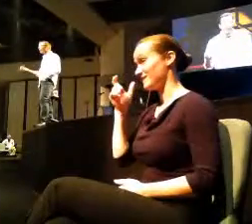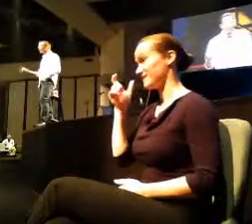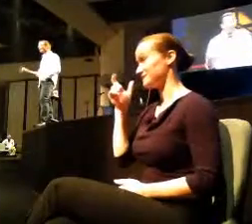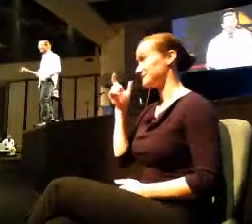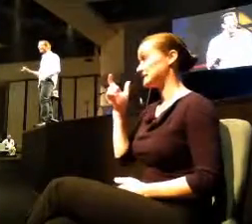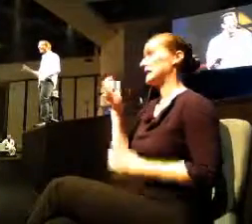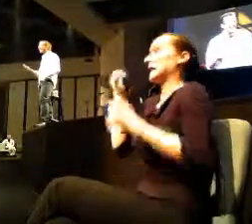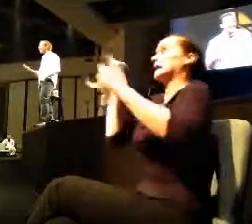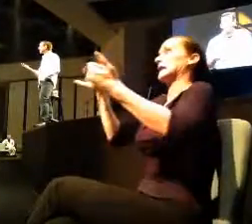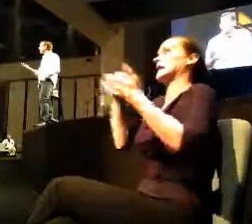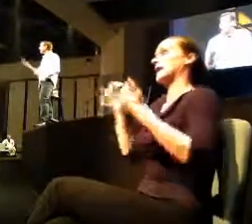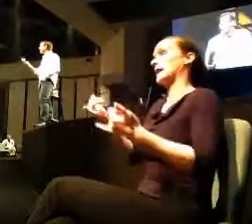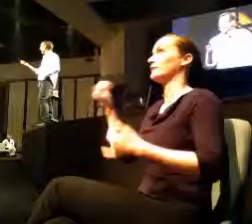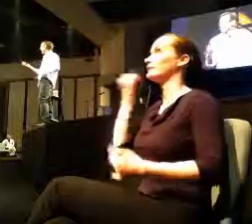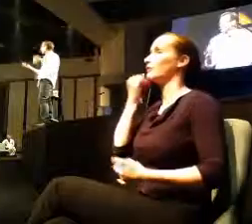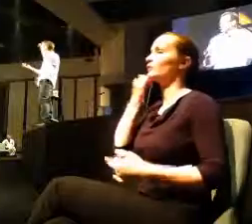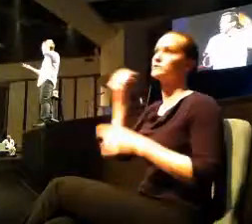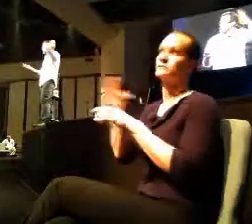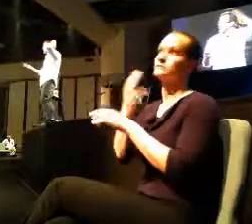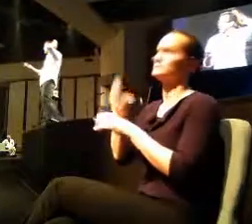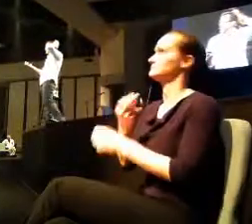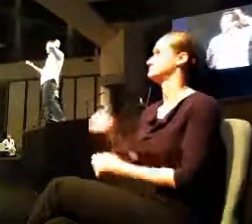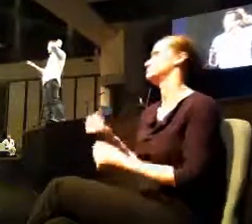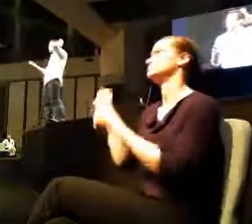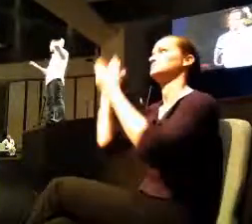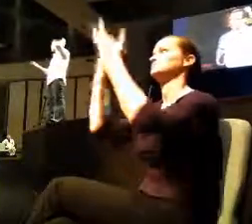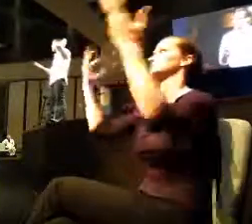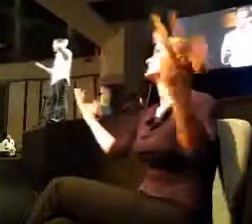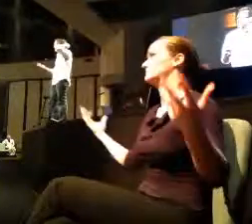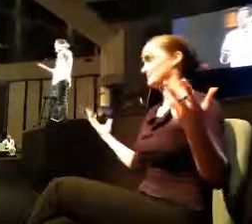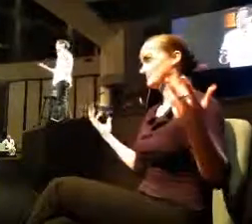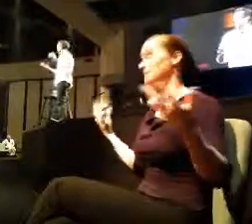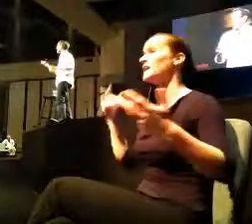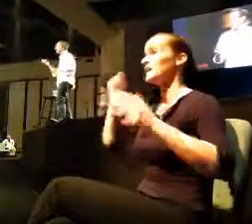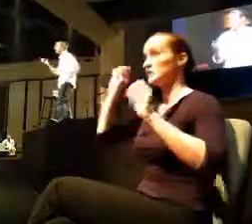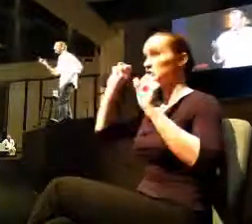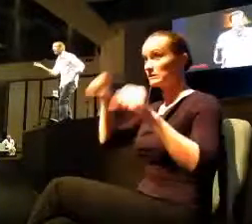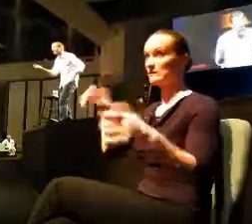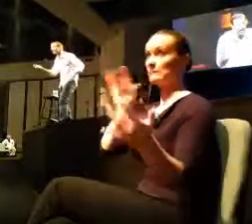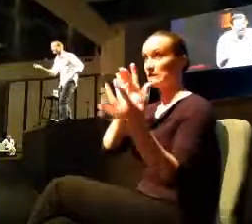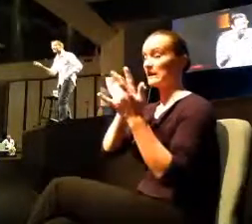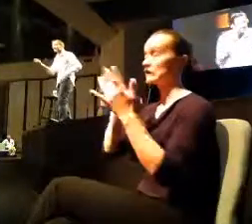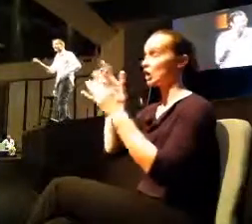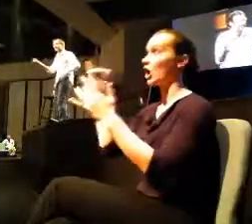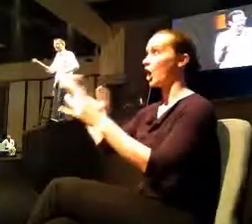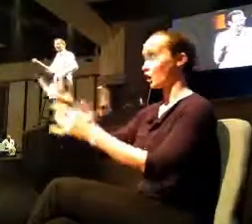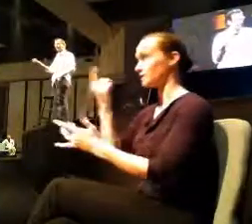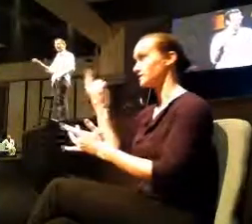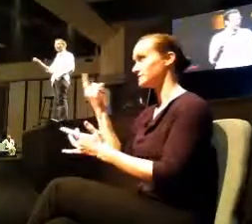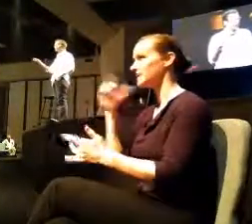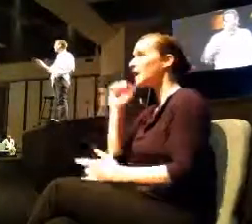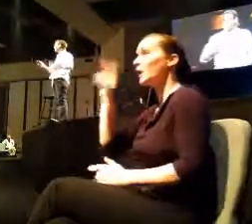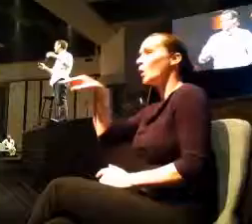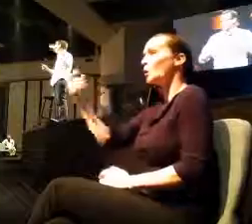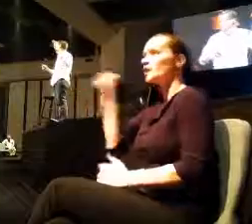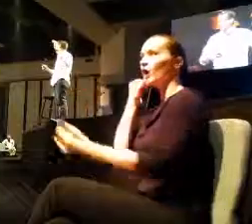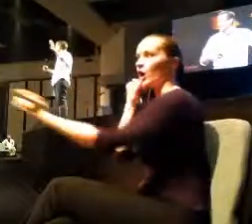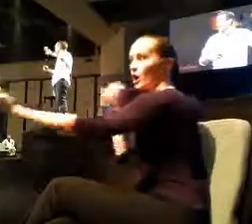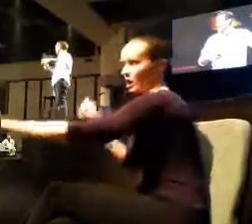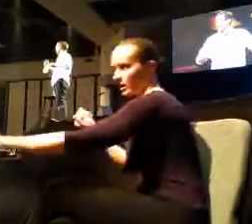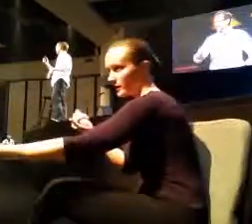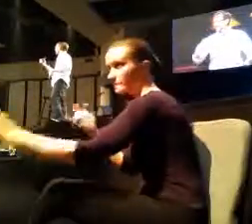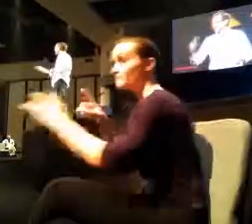with our phones today, I mean, it has you connected almost constantly, and not just in the nature of a phone, right? It